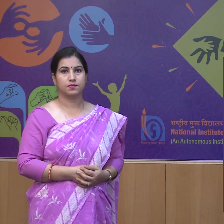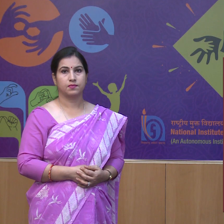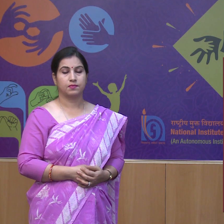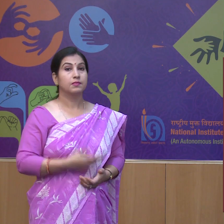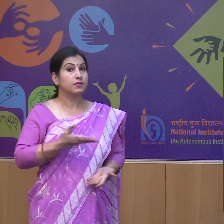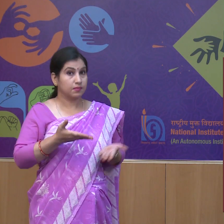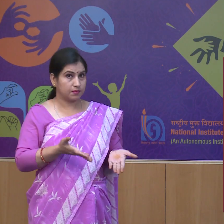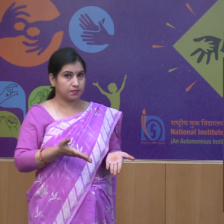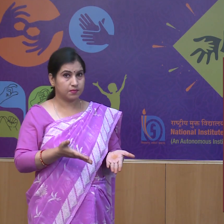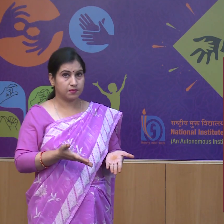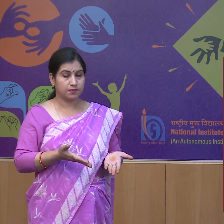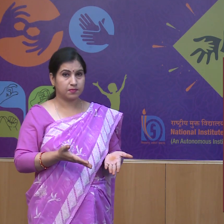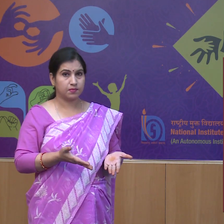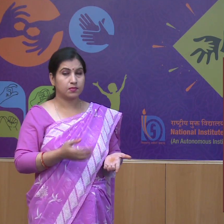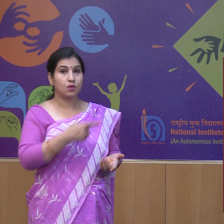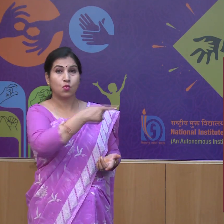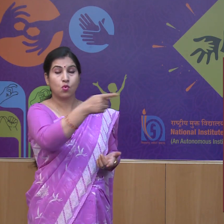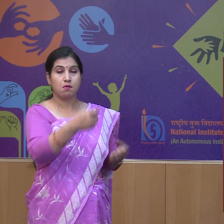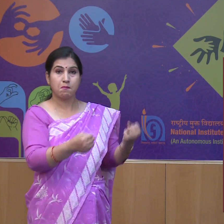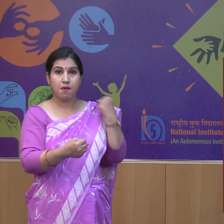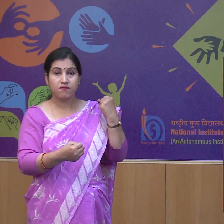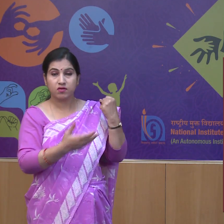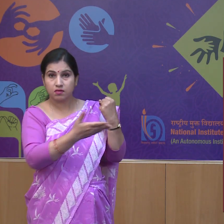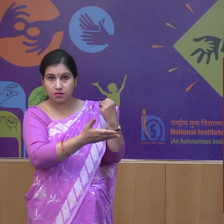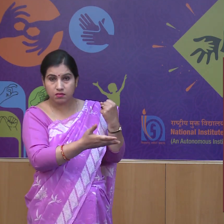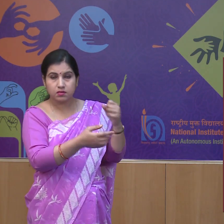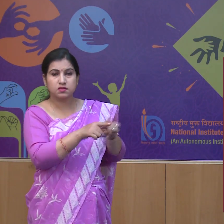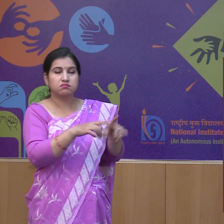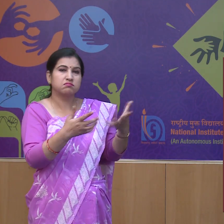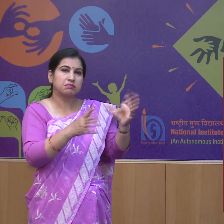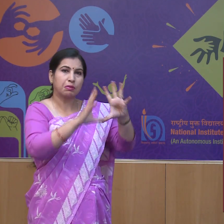With this, their power came to an end.